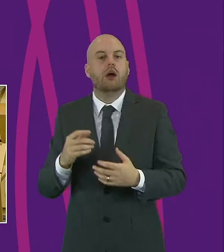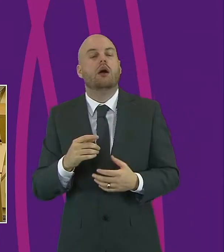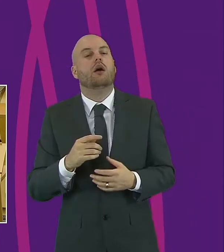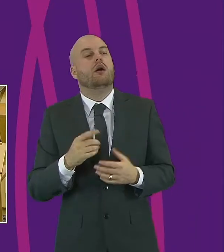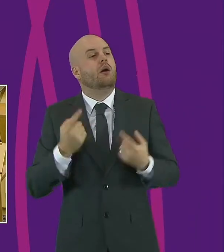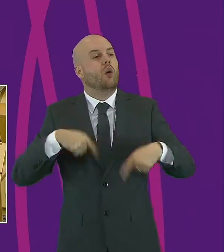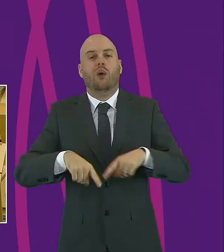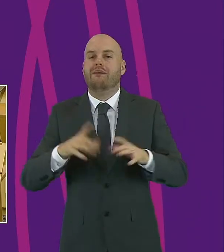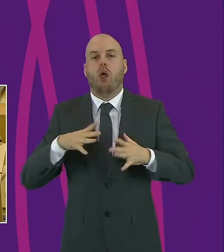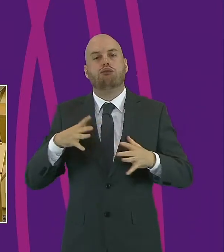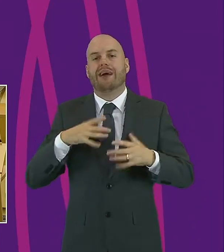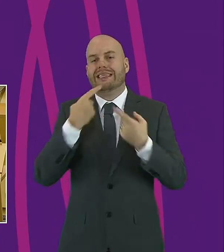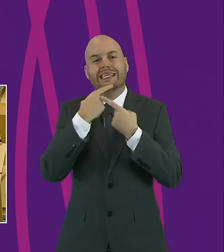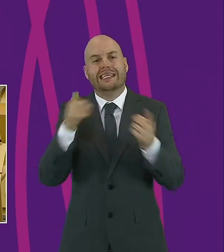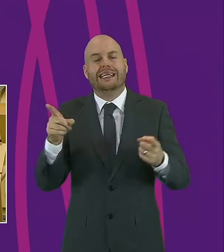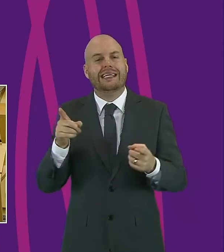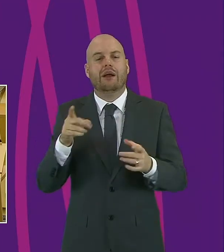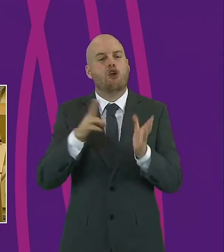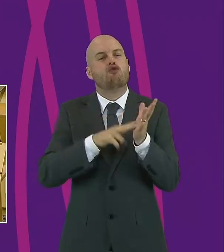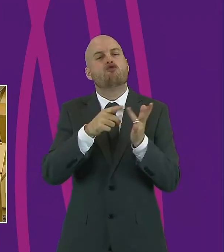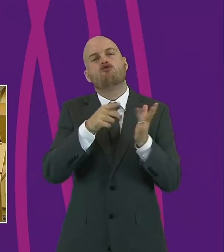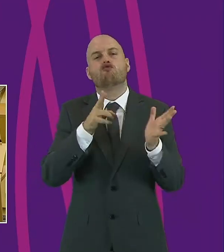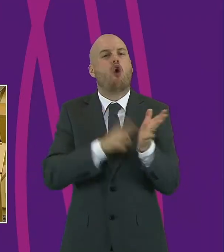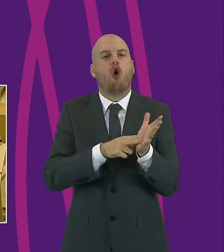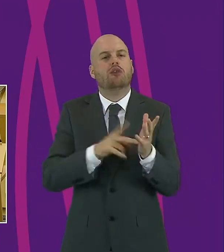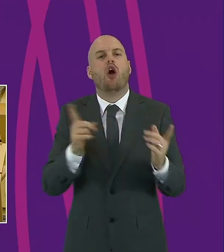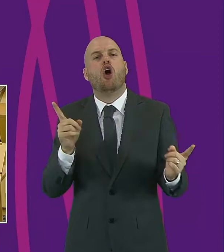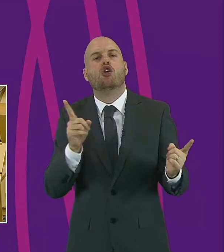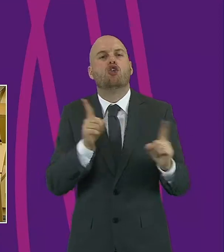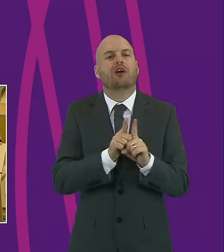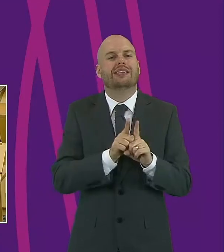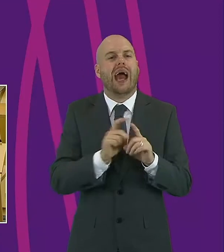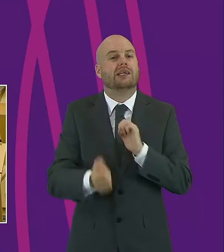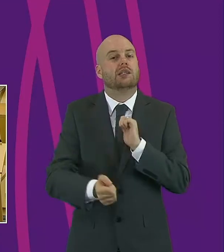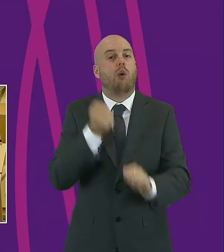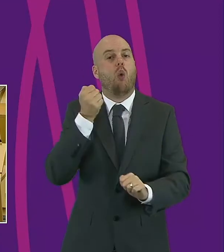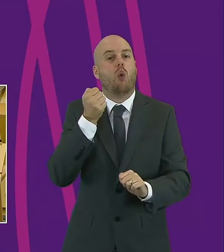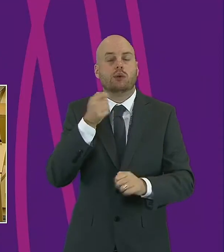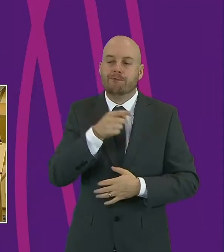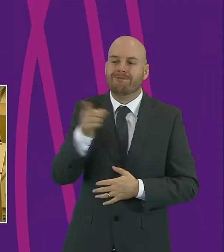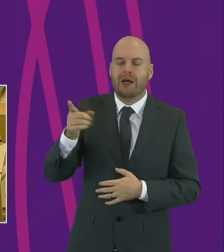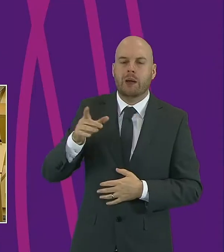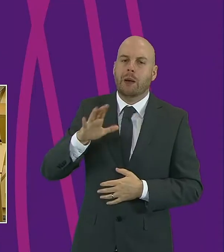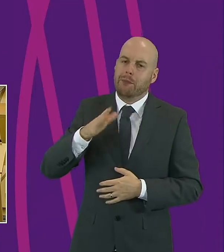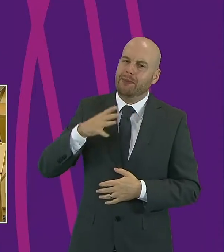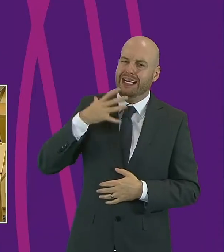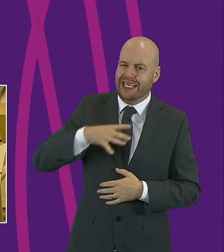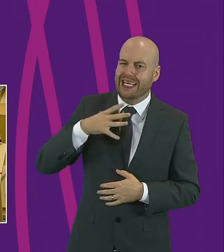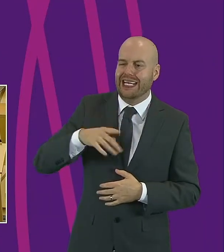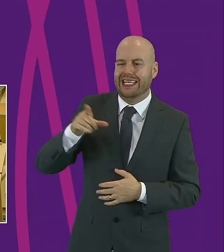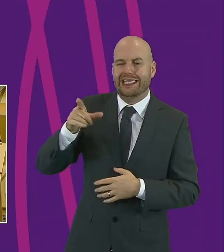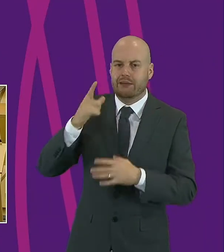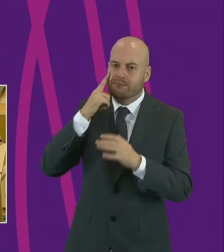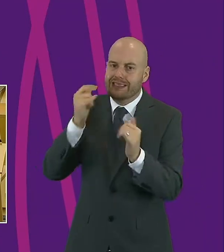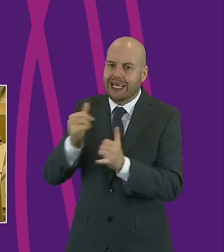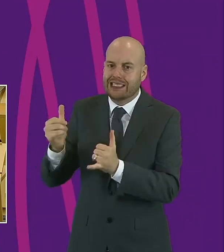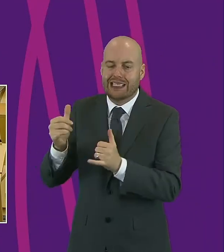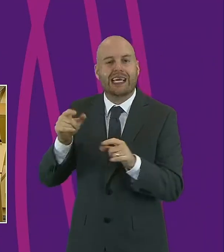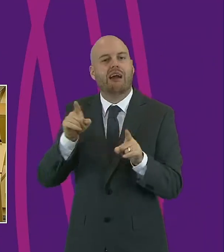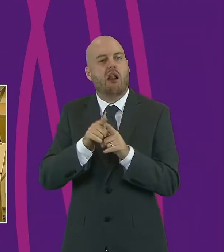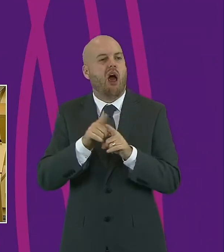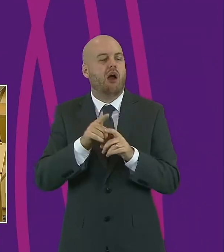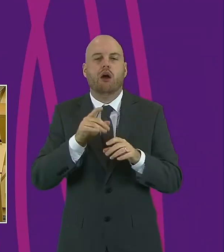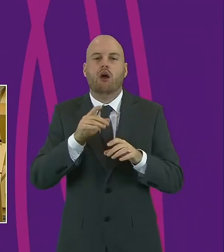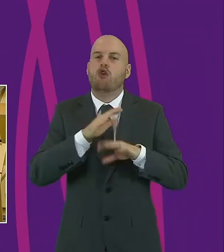sport for all ages, and that might have on testing requirements, including for clubs below the Premiership, like Greenock Morton, for